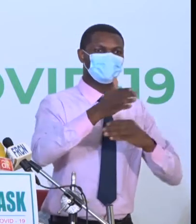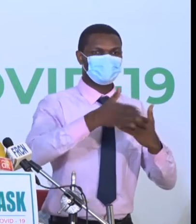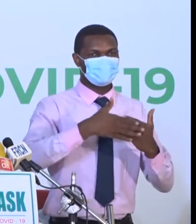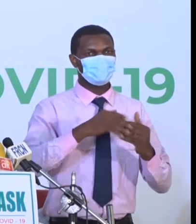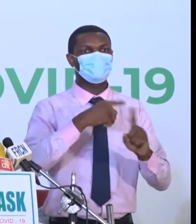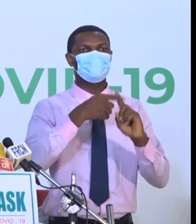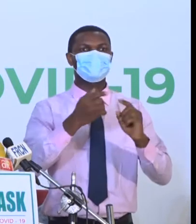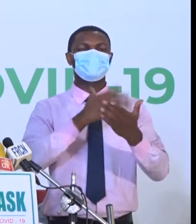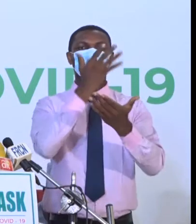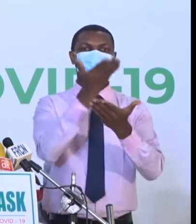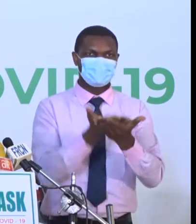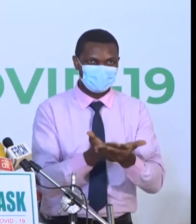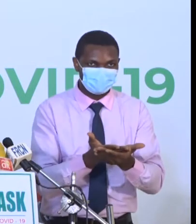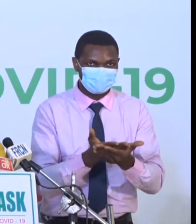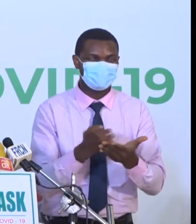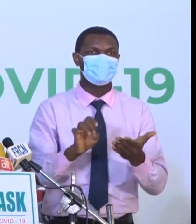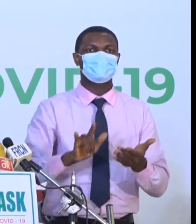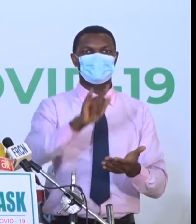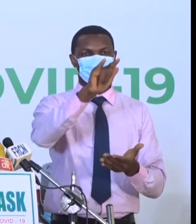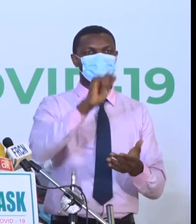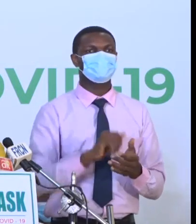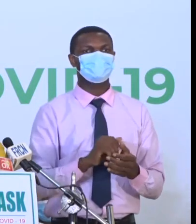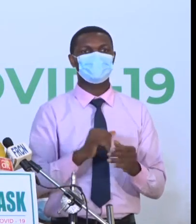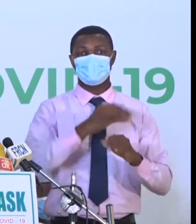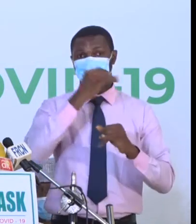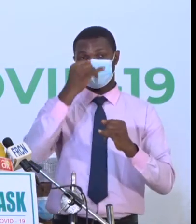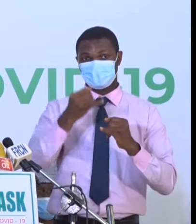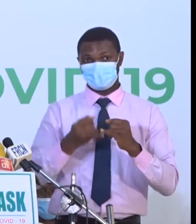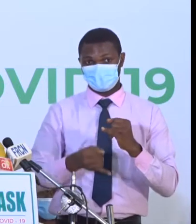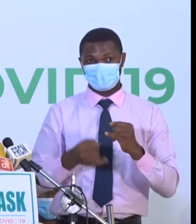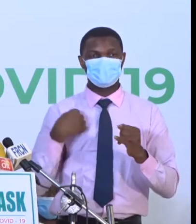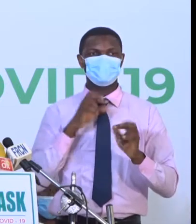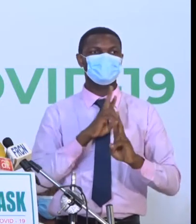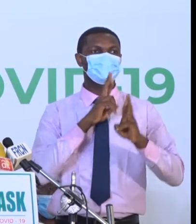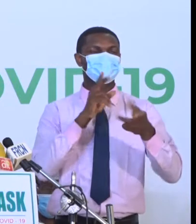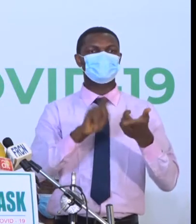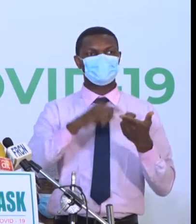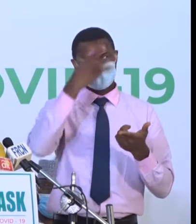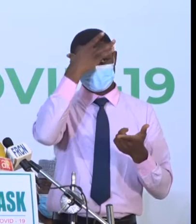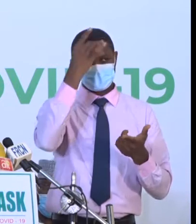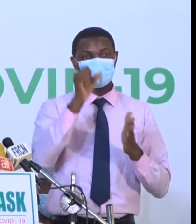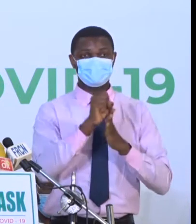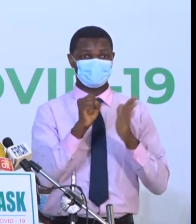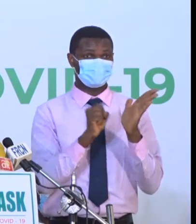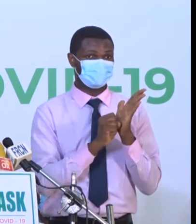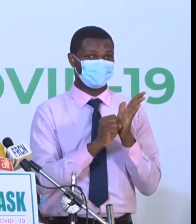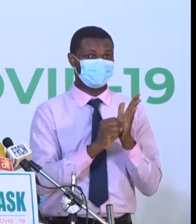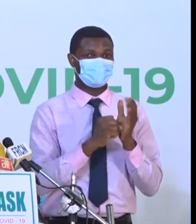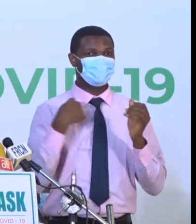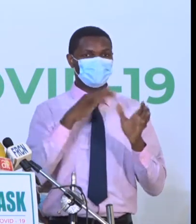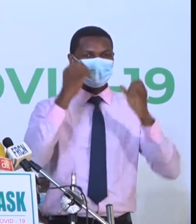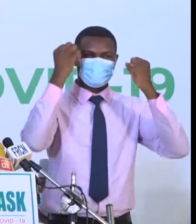local government areas, the state. The NCDC DG said that the agency had